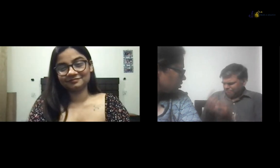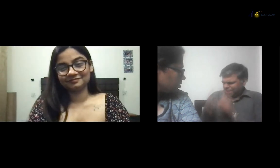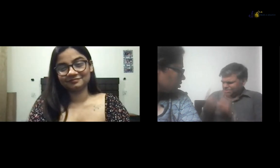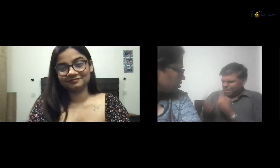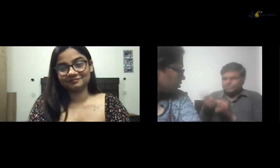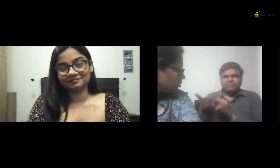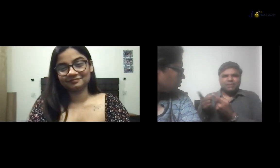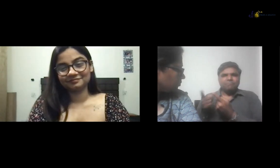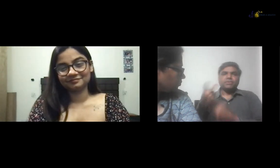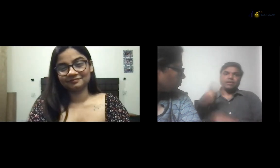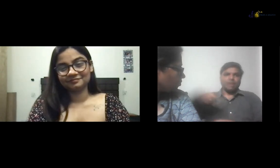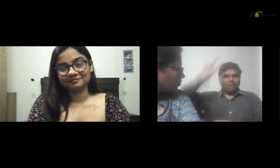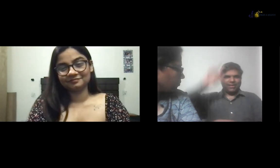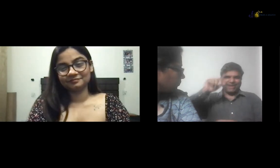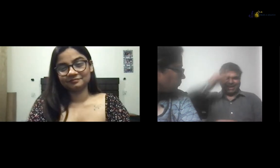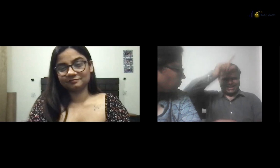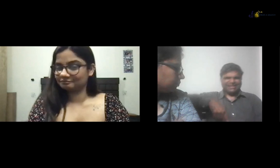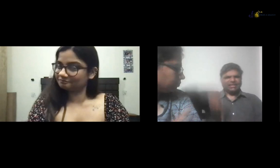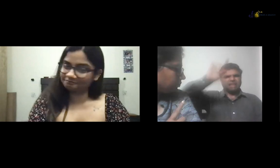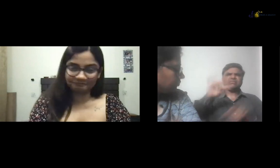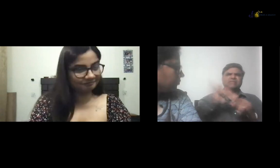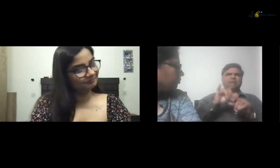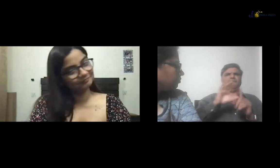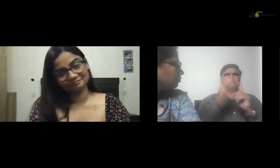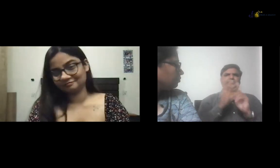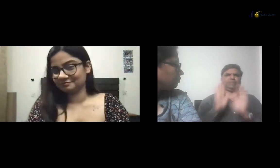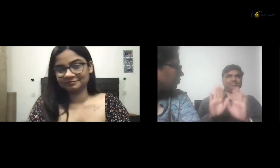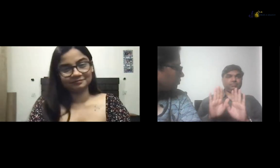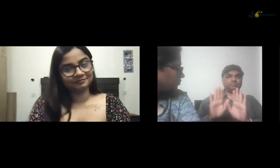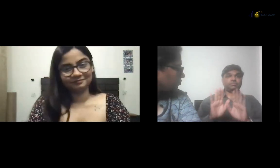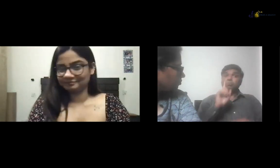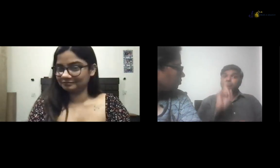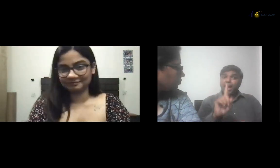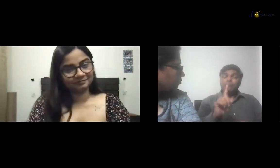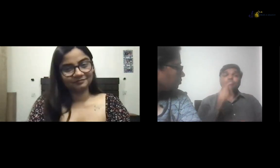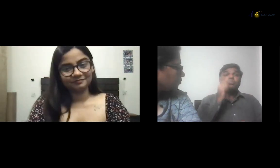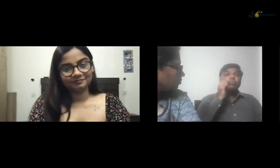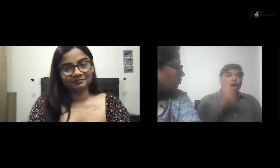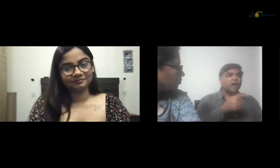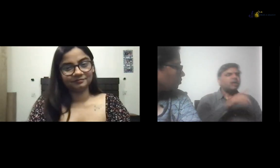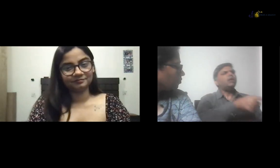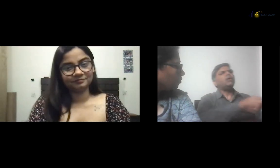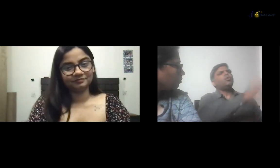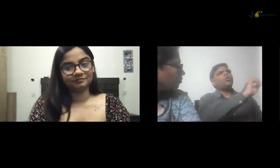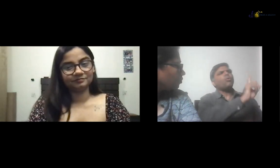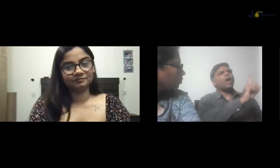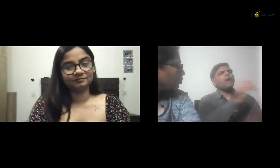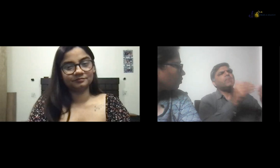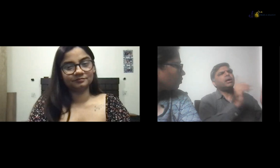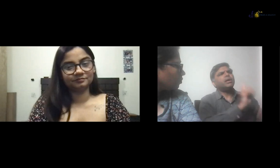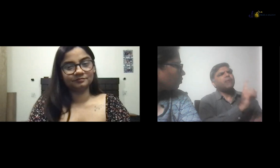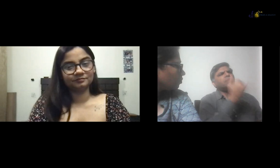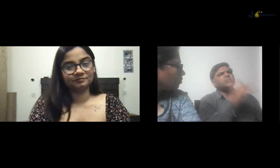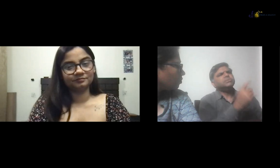them. We don't see what they are doing behind their parents. It's the same culture which has been followed in India.